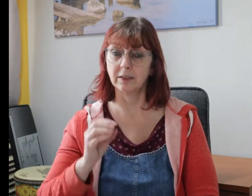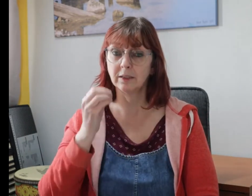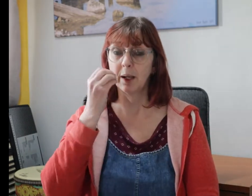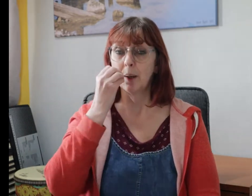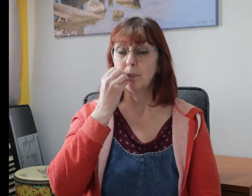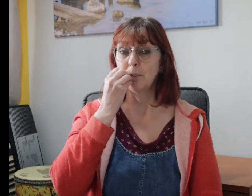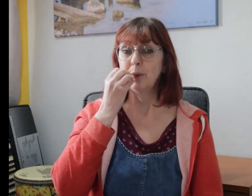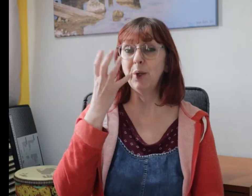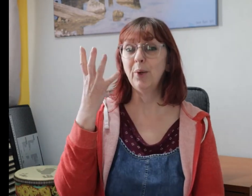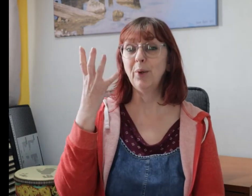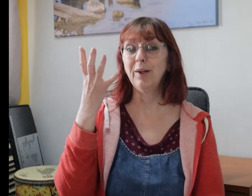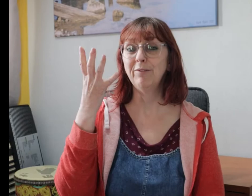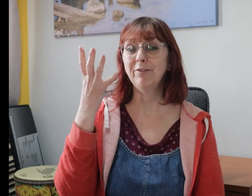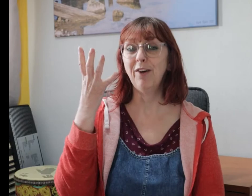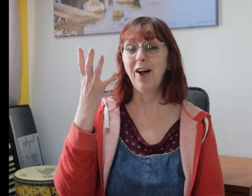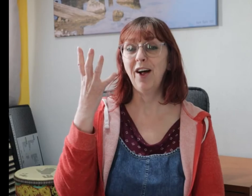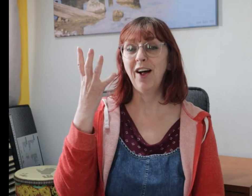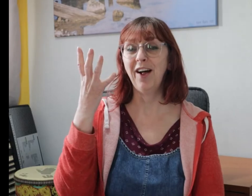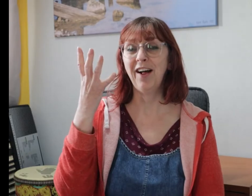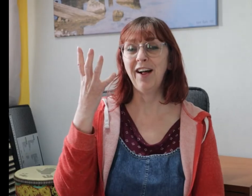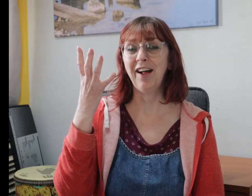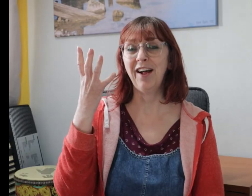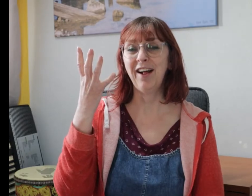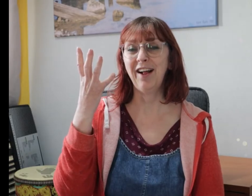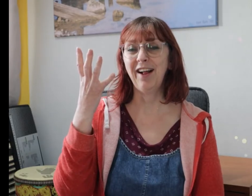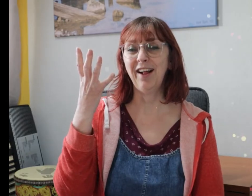colors, beautiful.